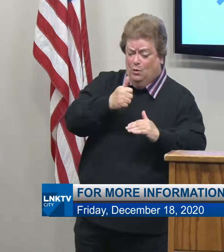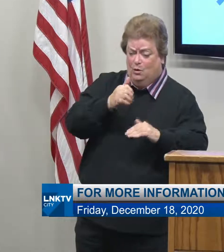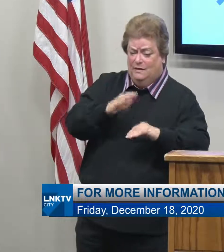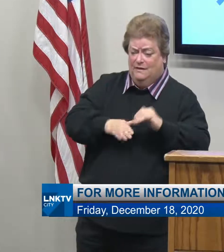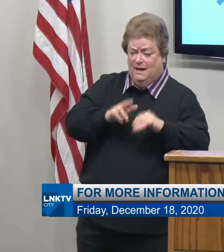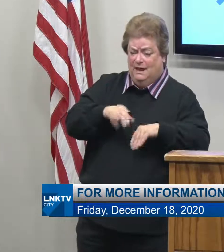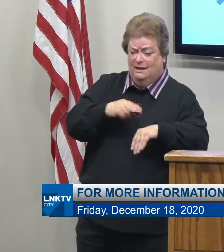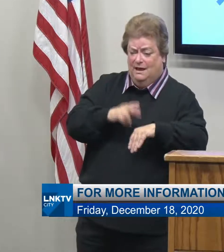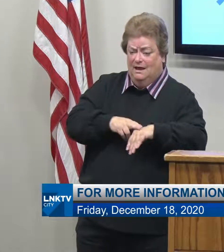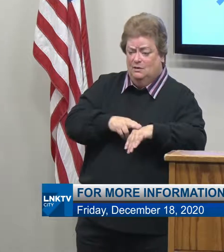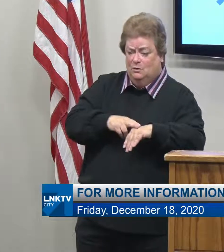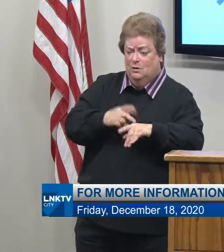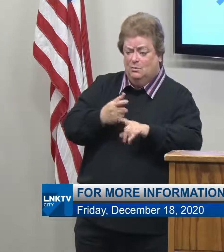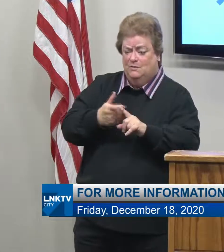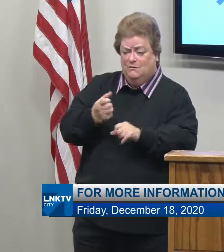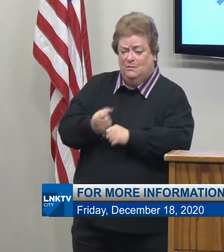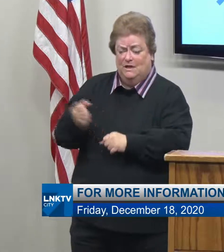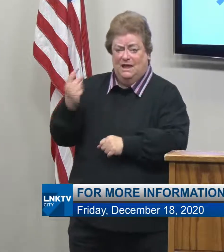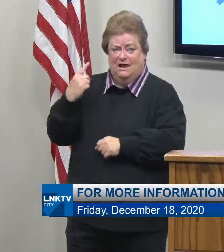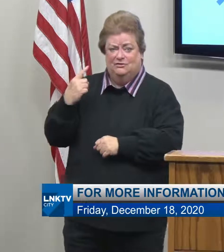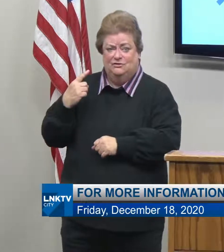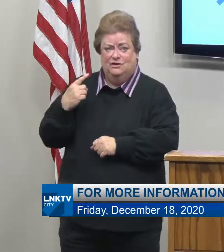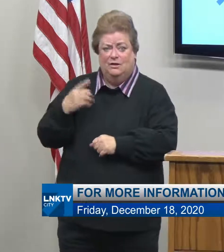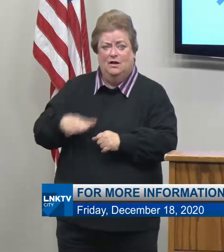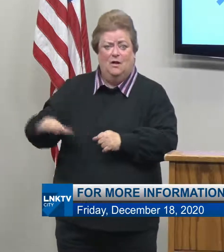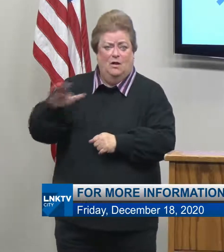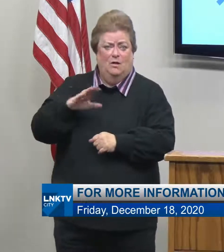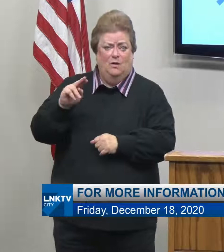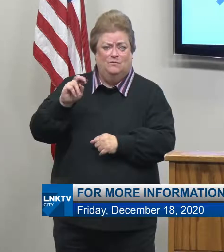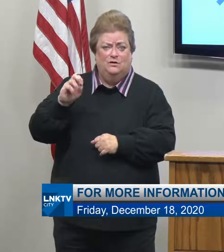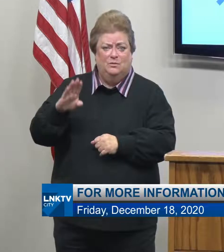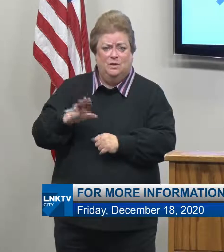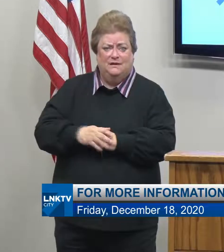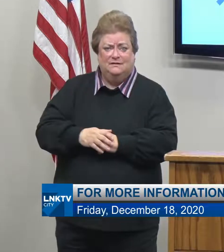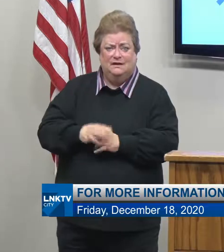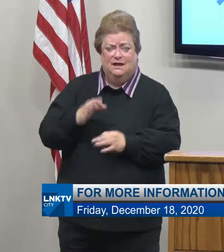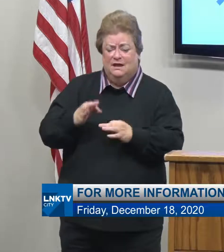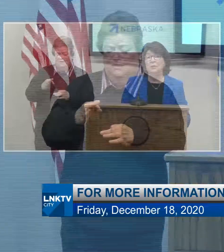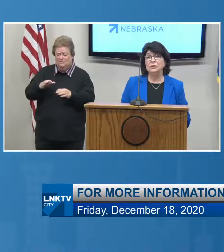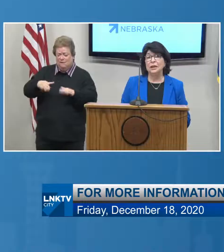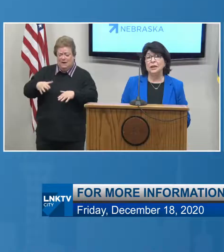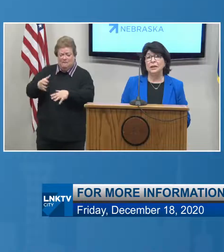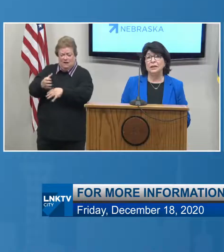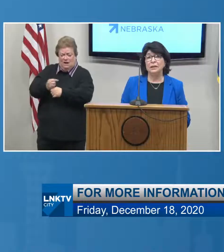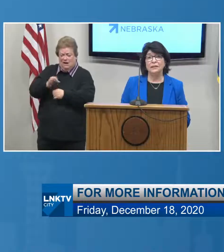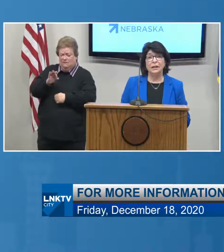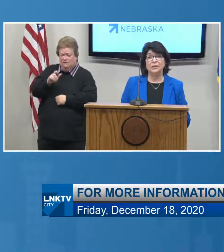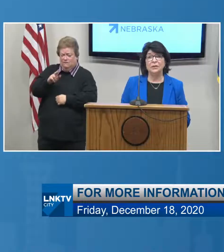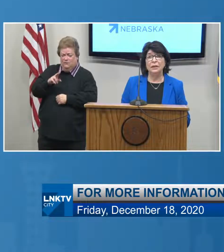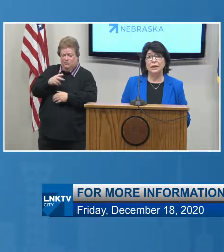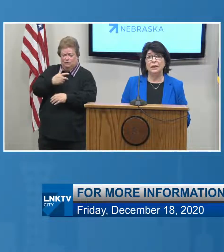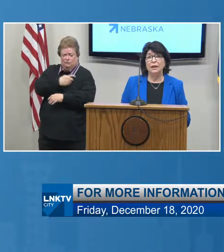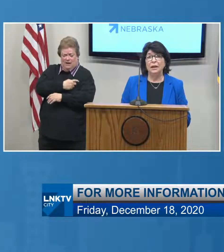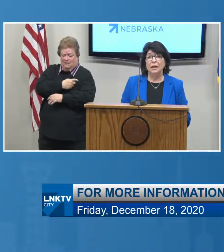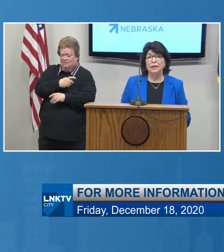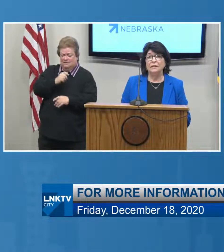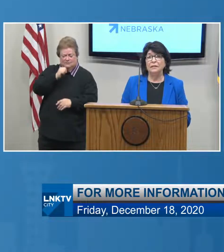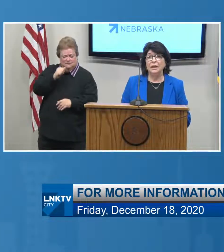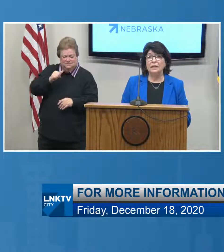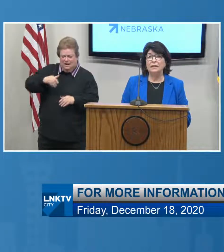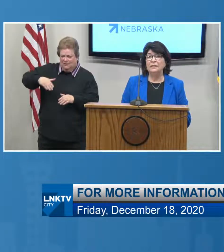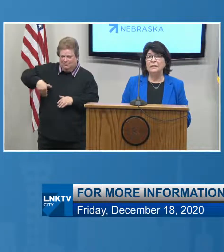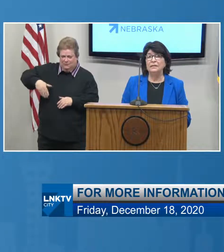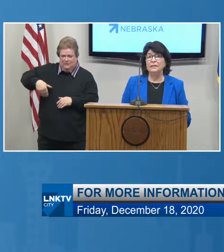year in Lancaster County and across Nebraska. If you haven't received your flu shot yet, it's not too late. And